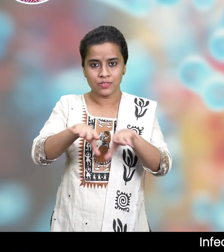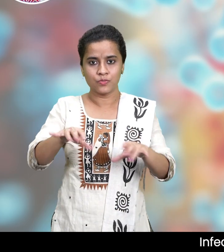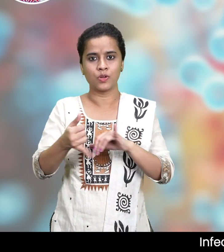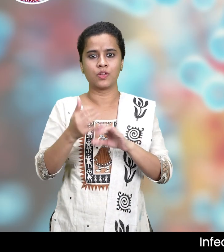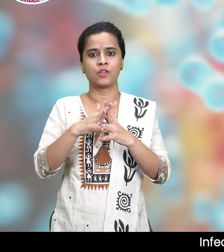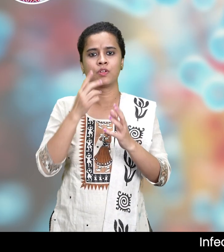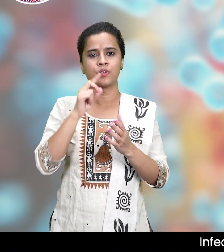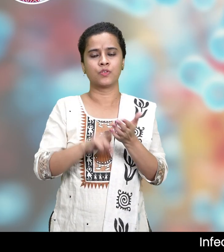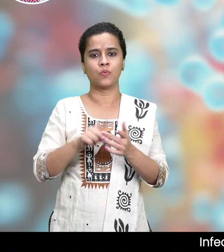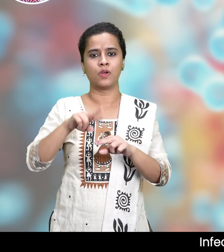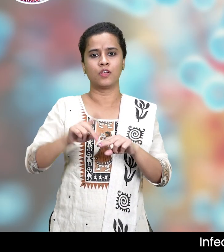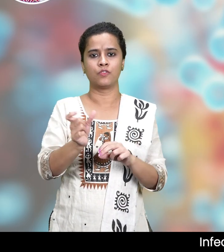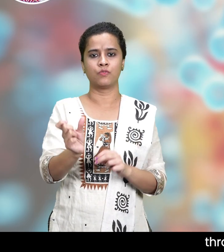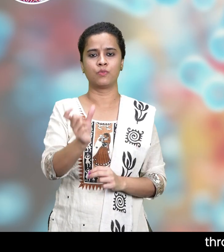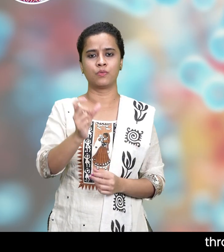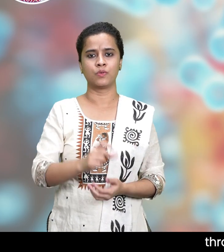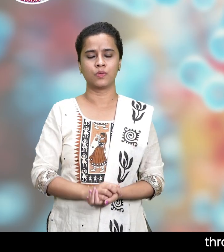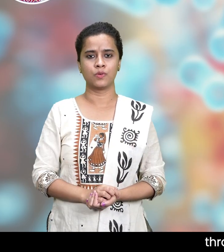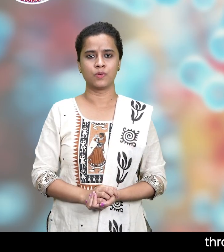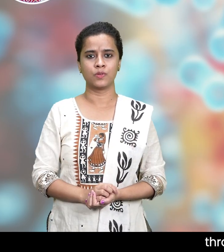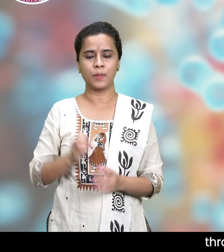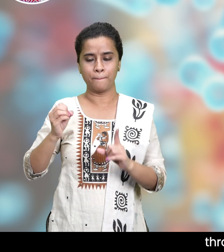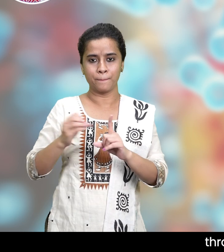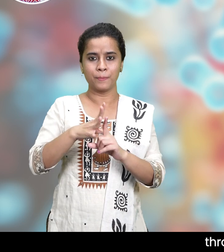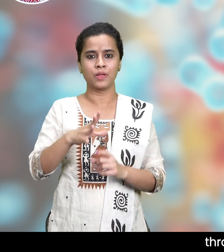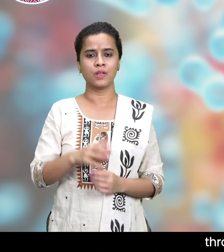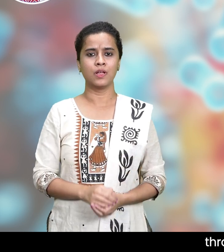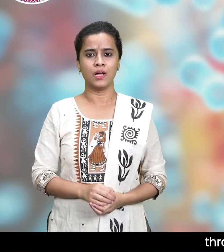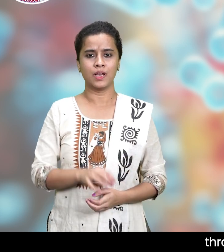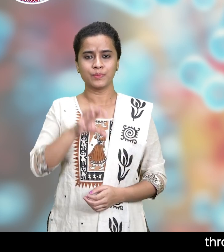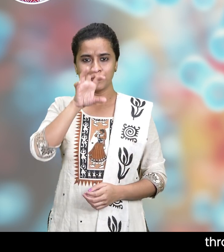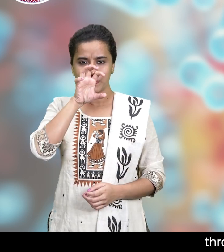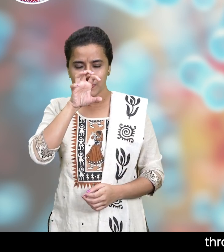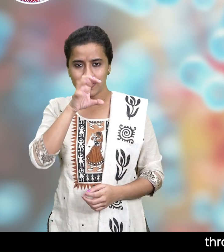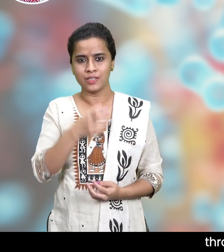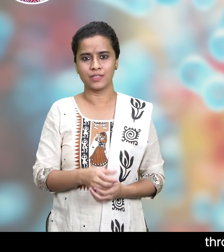flu occurs through pigs and humans.